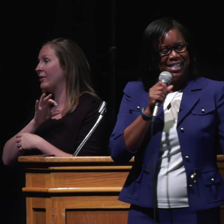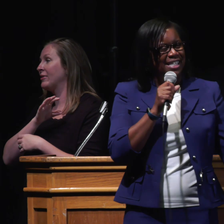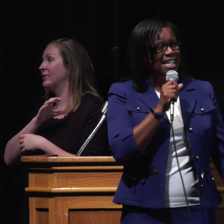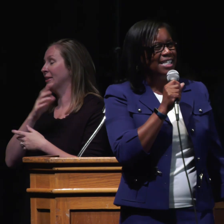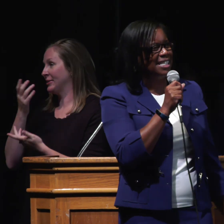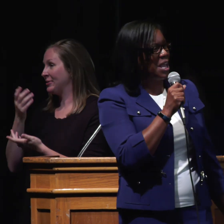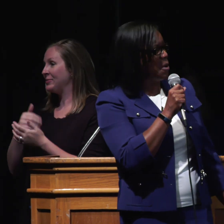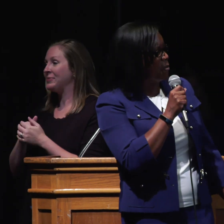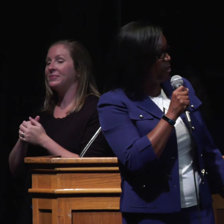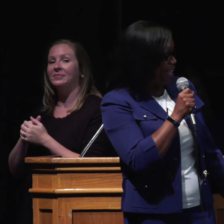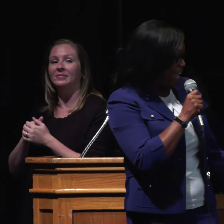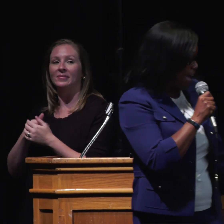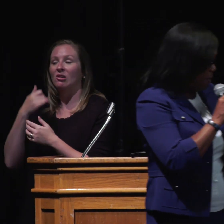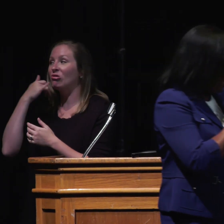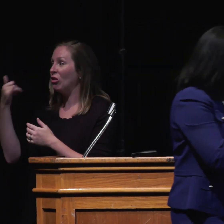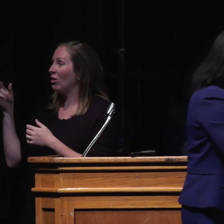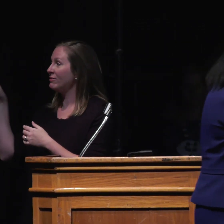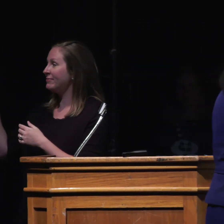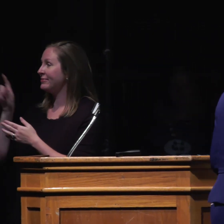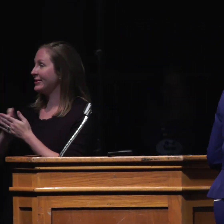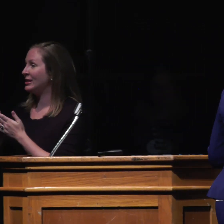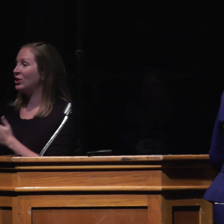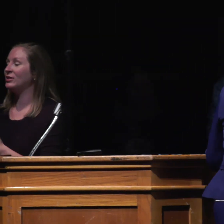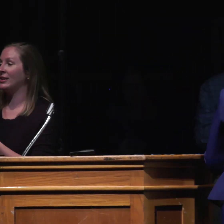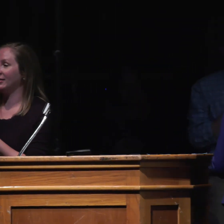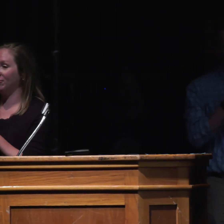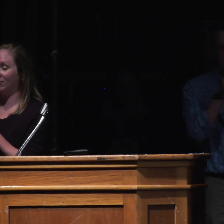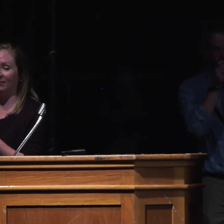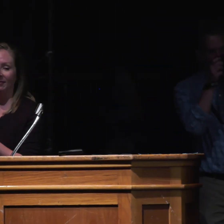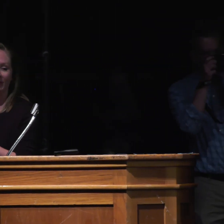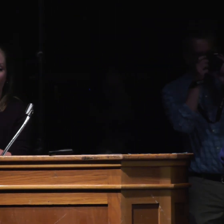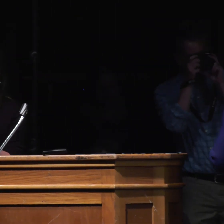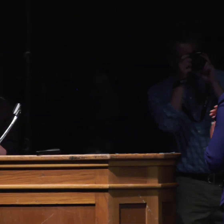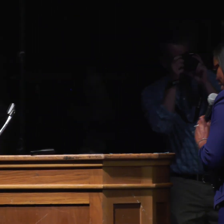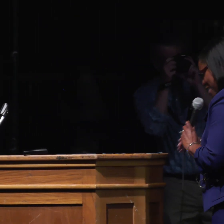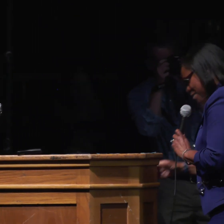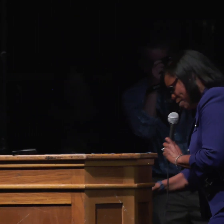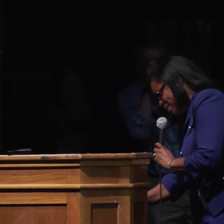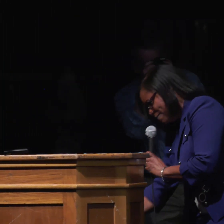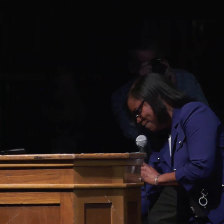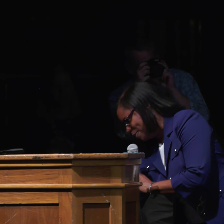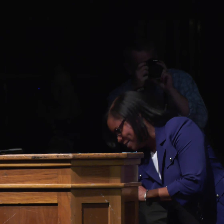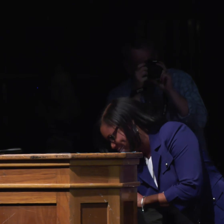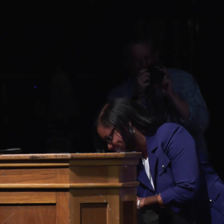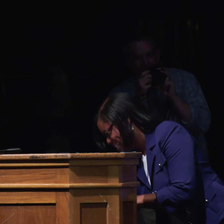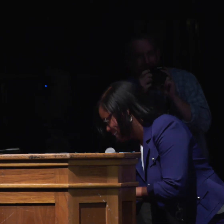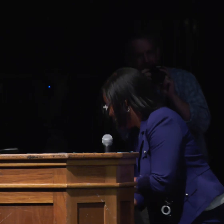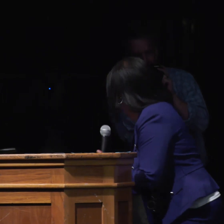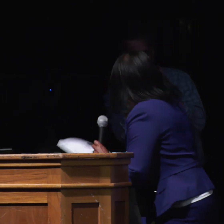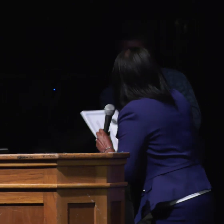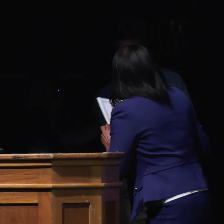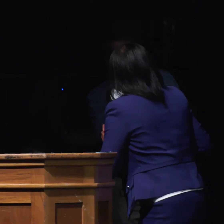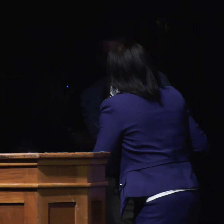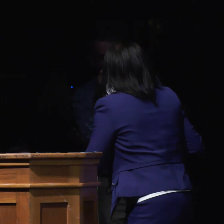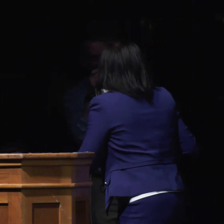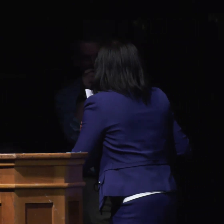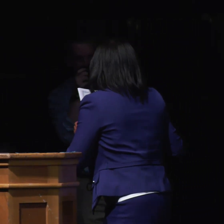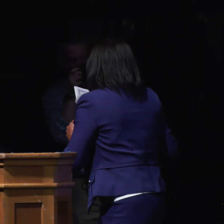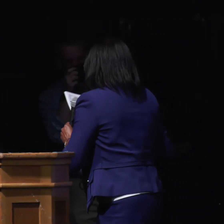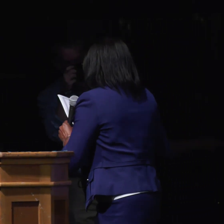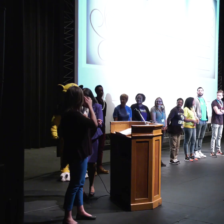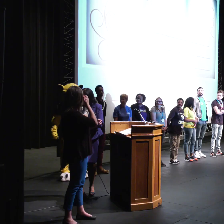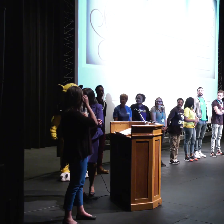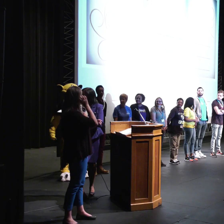call Miss Denise and work that out. We have certificates. Where are my ready and willing folks?